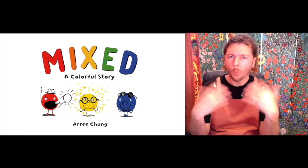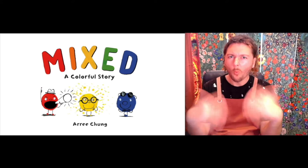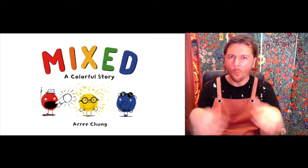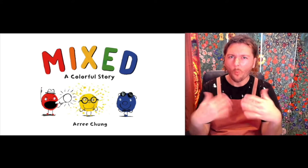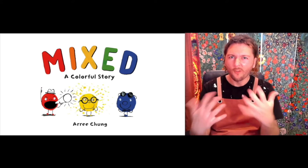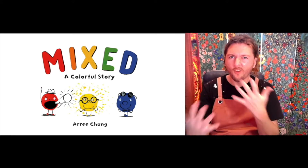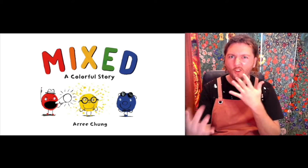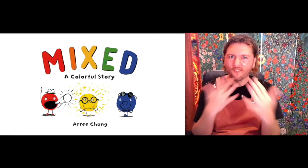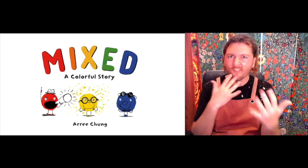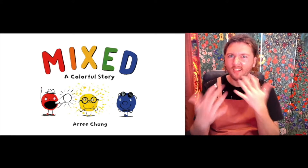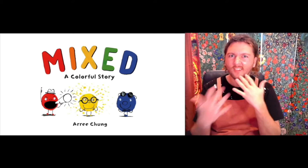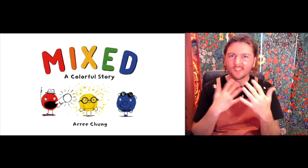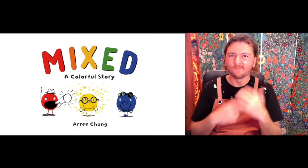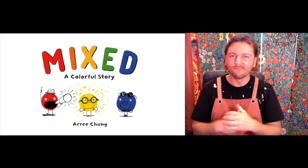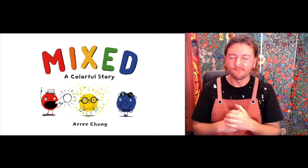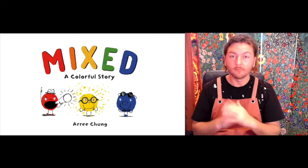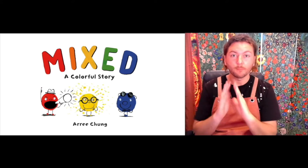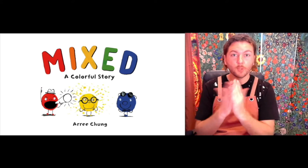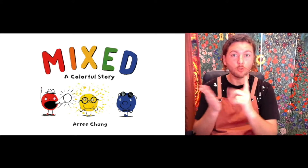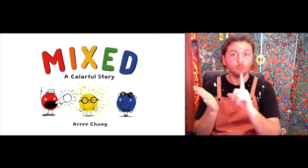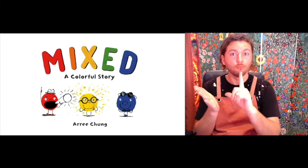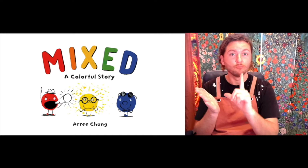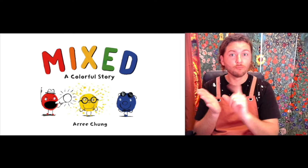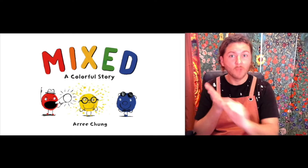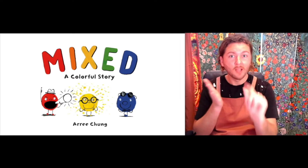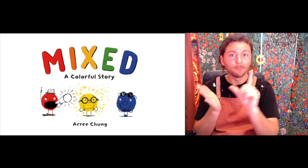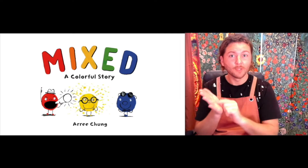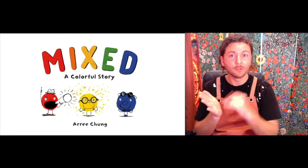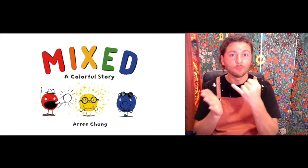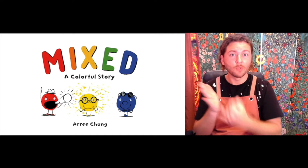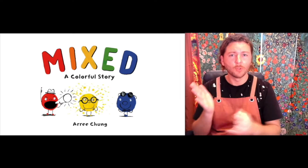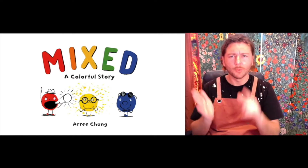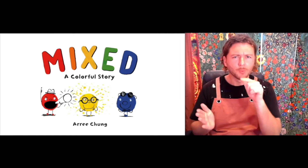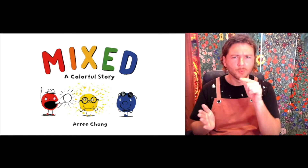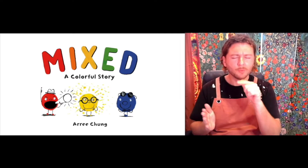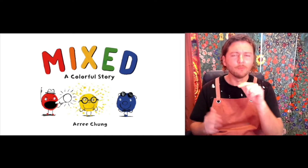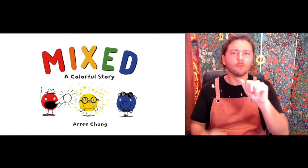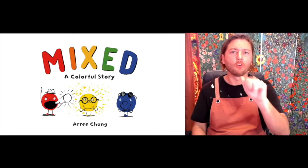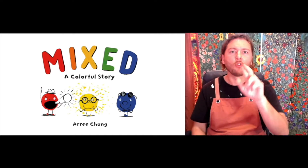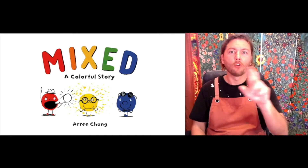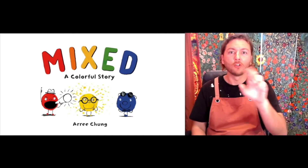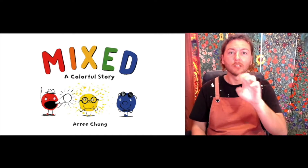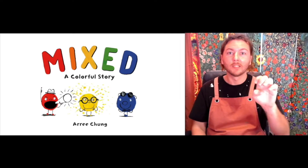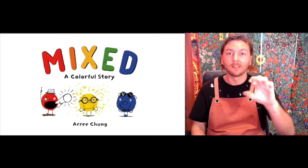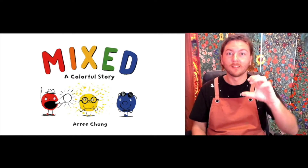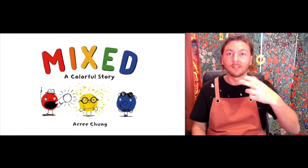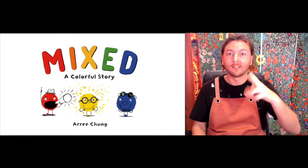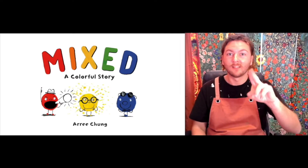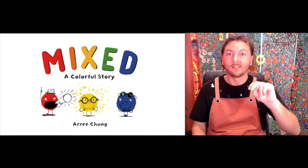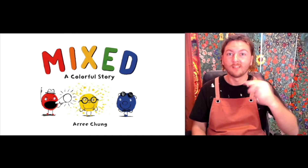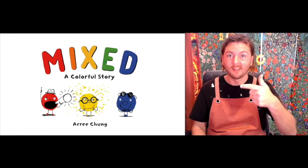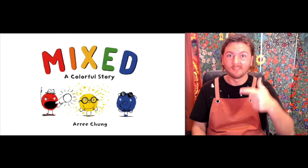This story is very colorful. It was written and illustrated by Ari